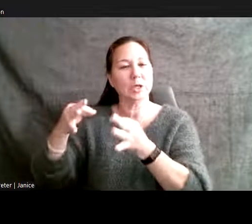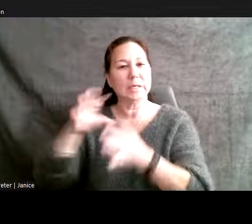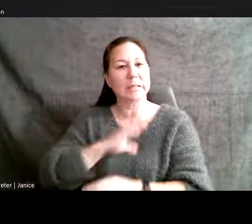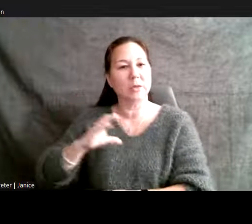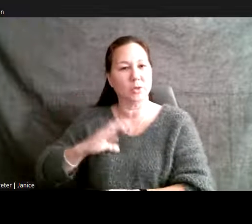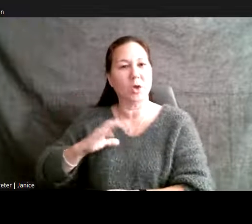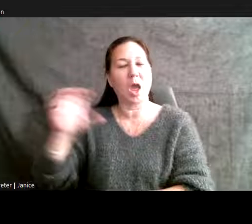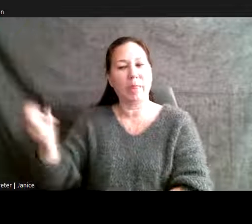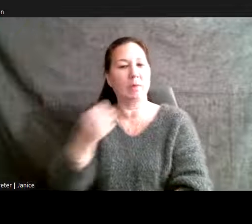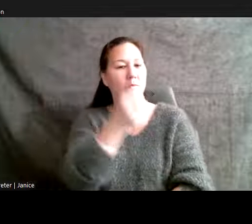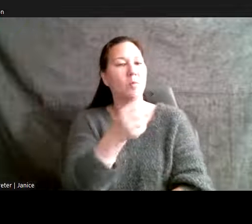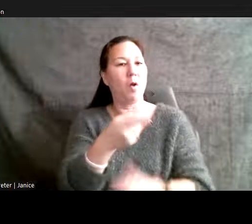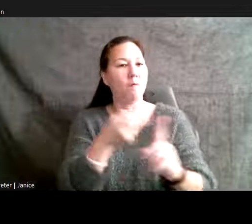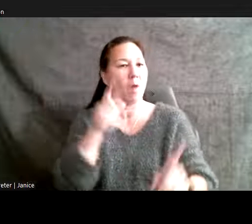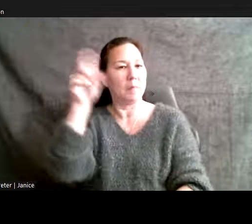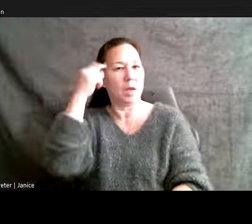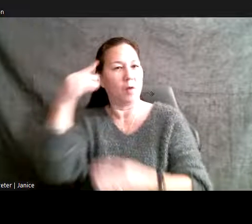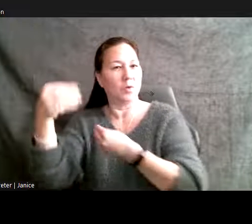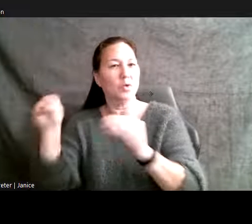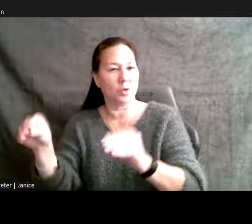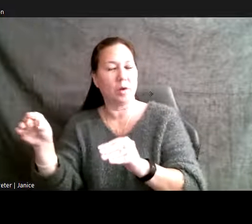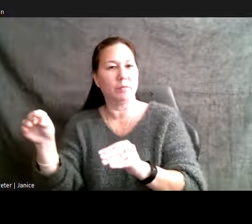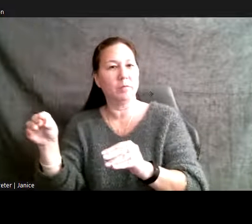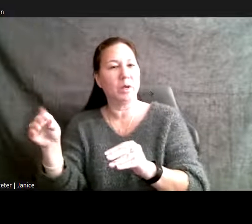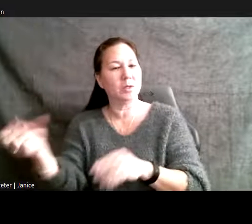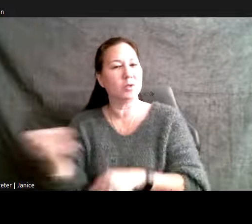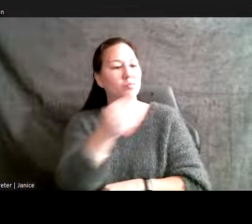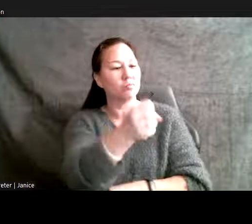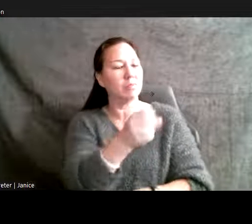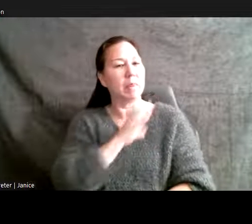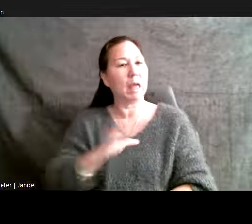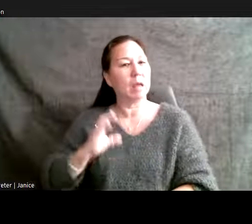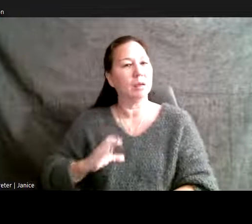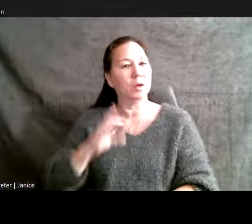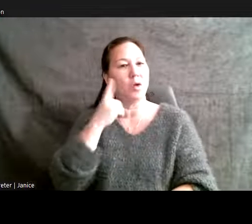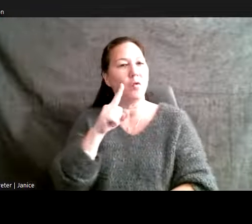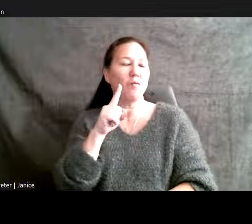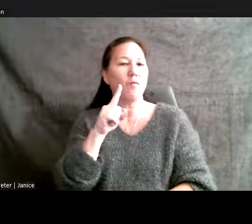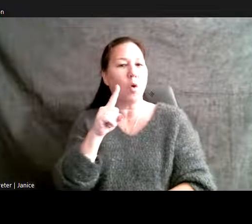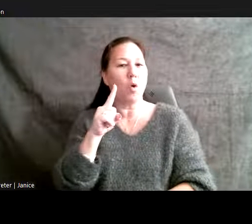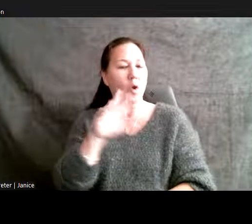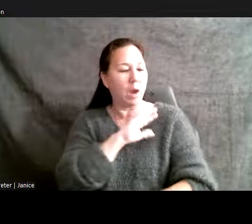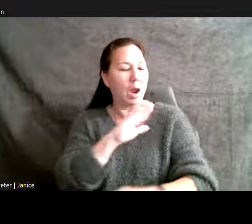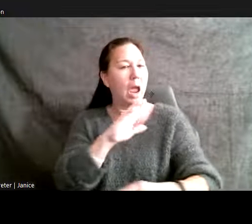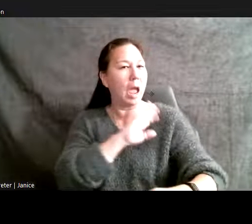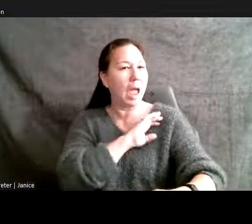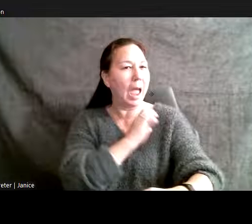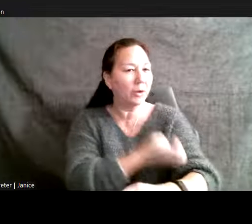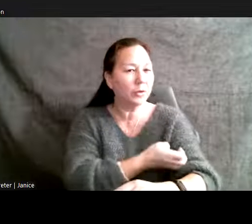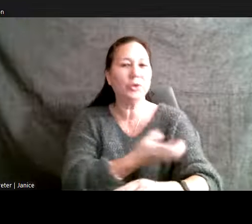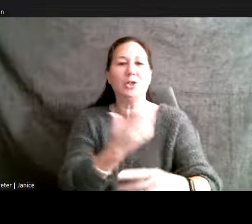the Governor's Office to advise the Secretary of Energy and Environmental Affairs, also called by the